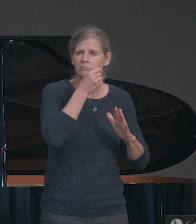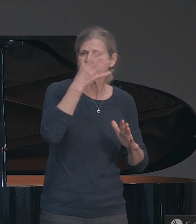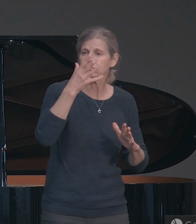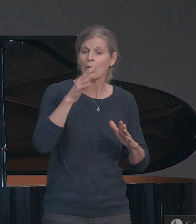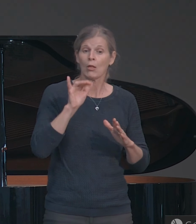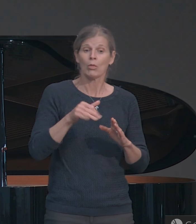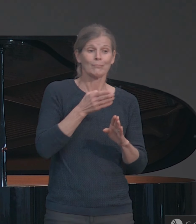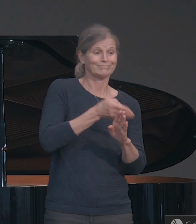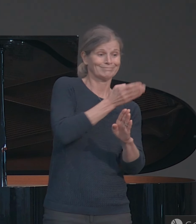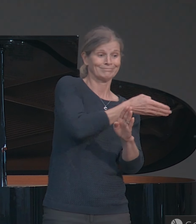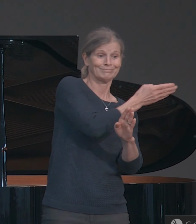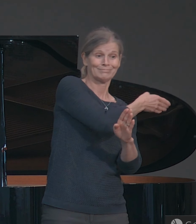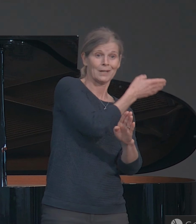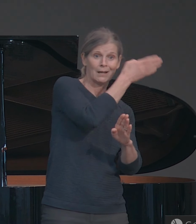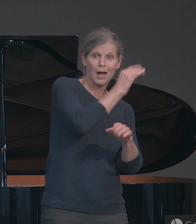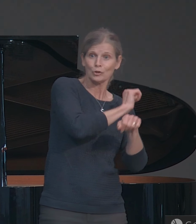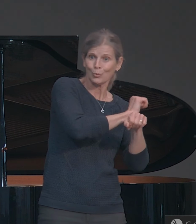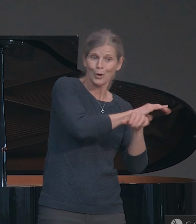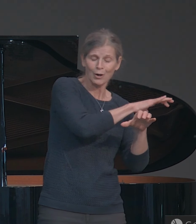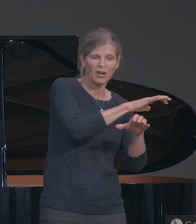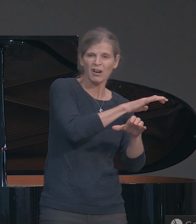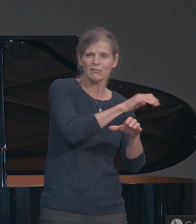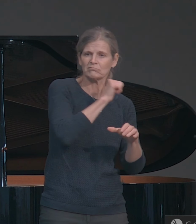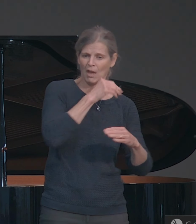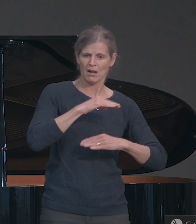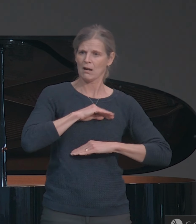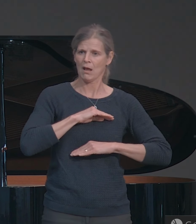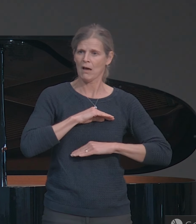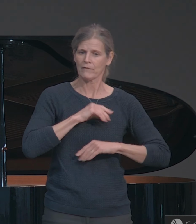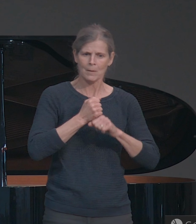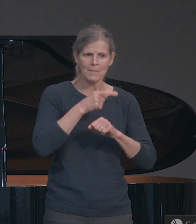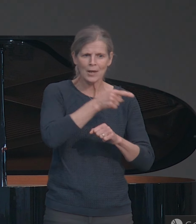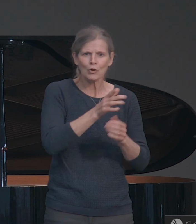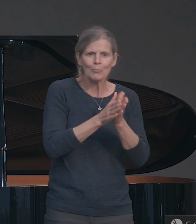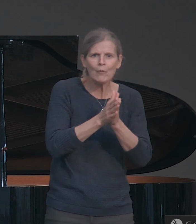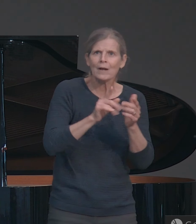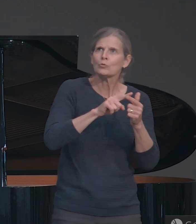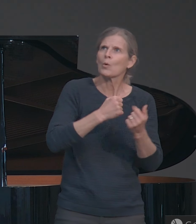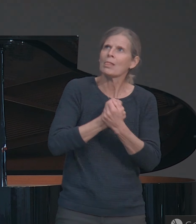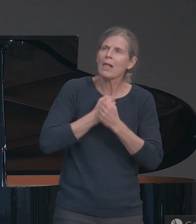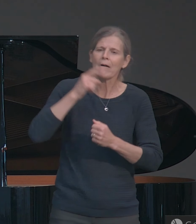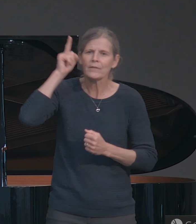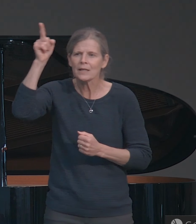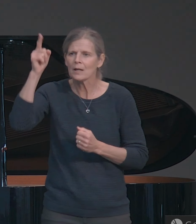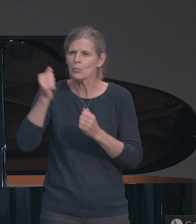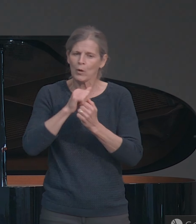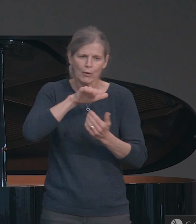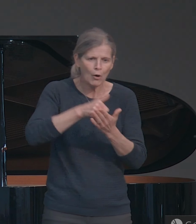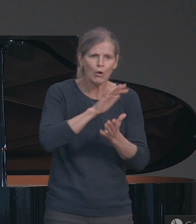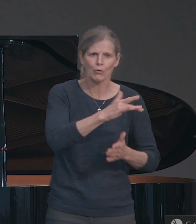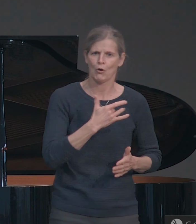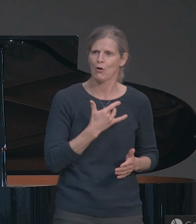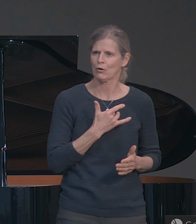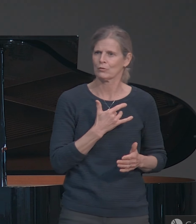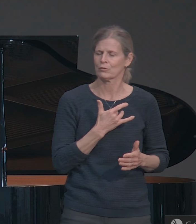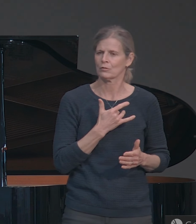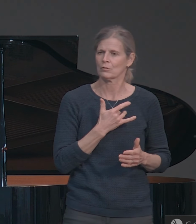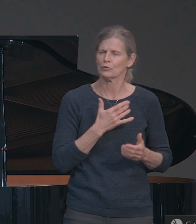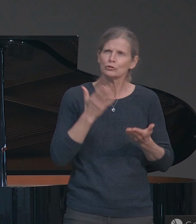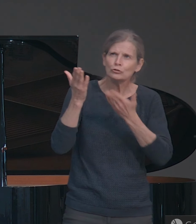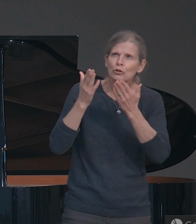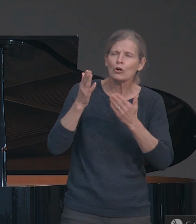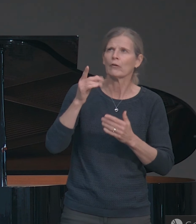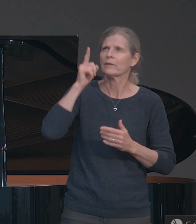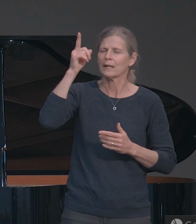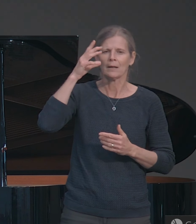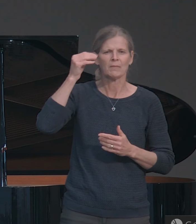not sufficient to drive her present motivation to love him with all her heart and to serve him